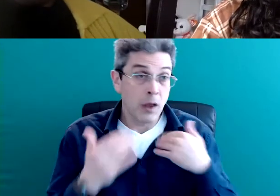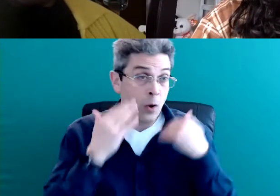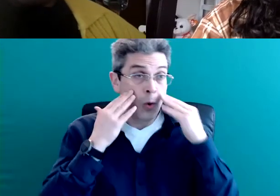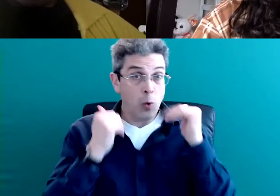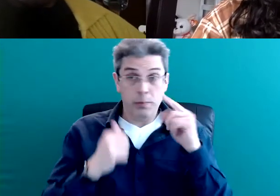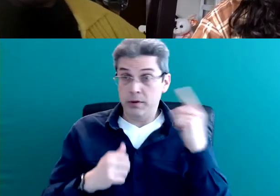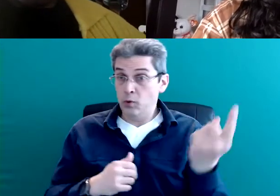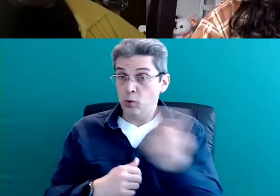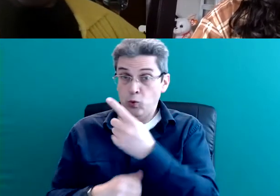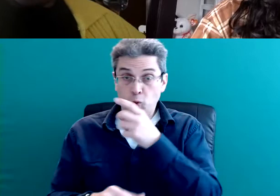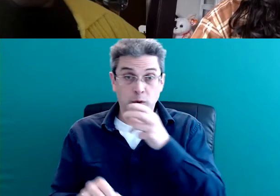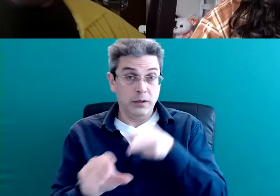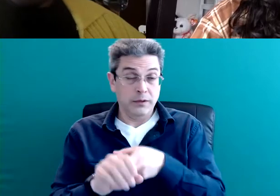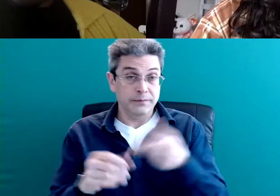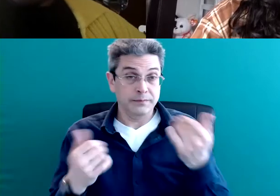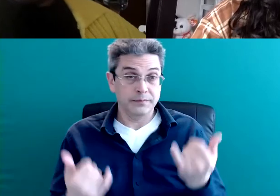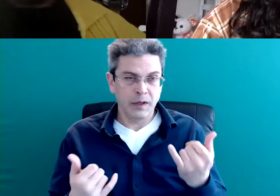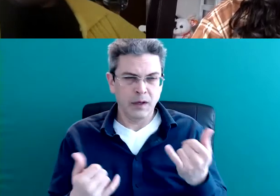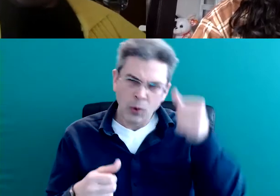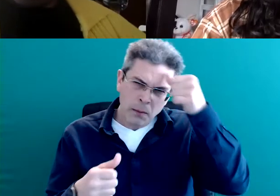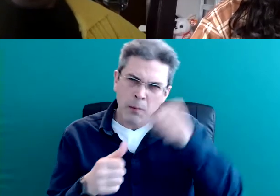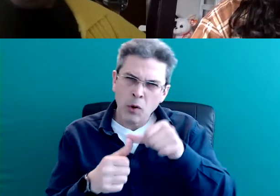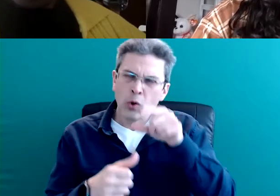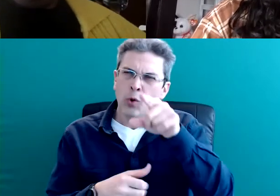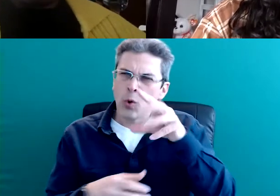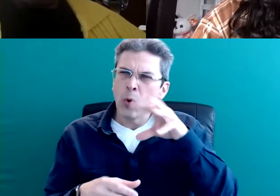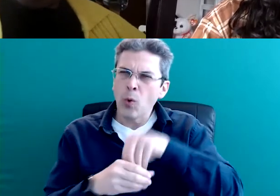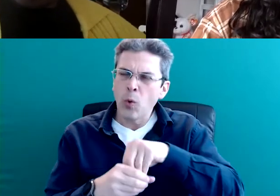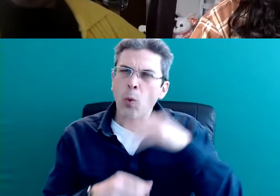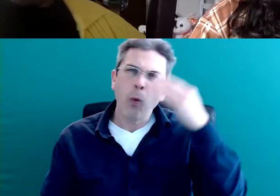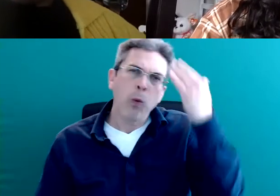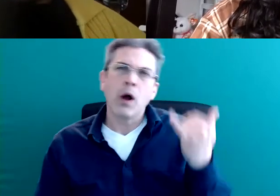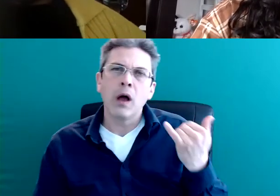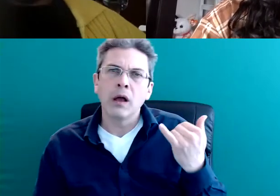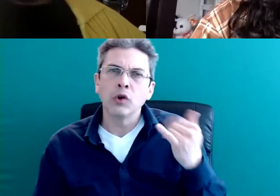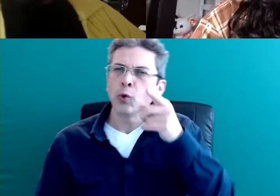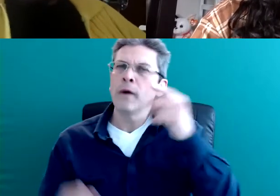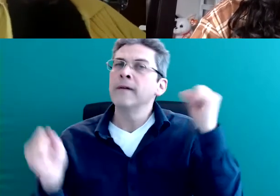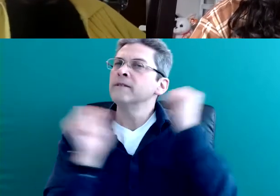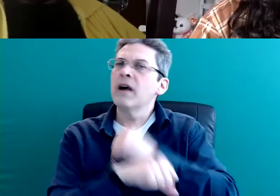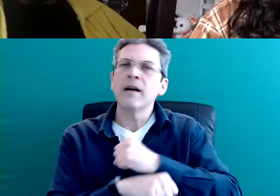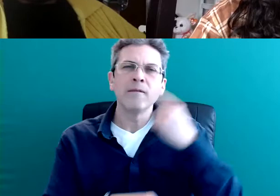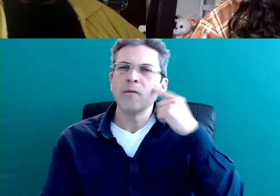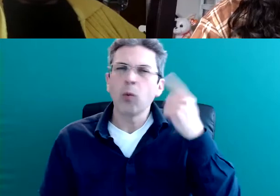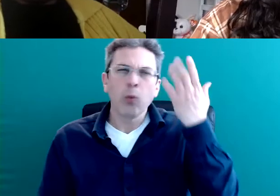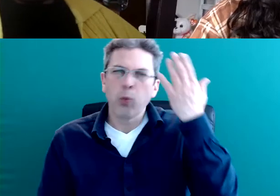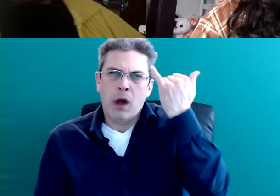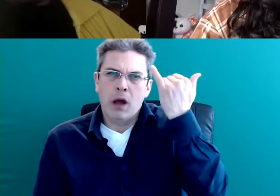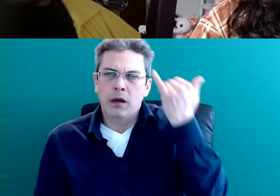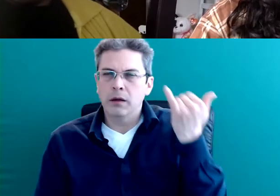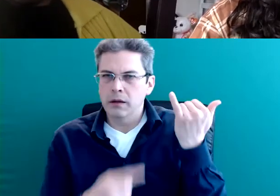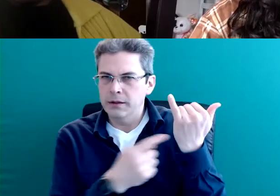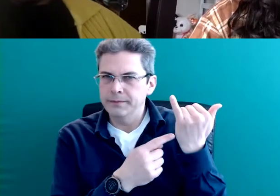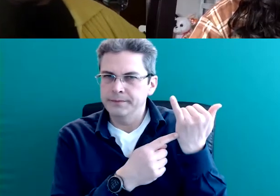webinar remembers why you want it. Like, why do you want it? Why are you fighting for this? And initially, what I started my